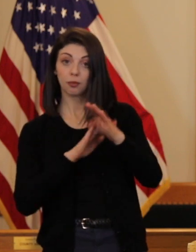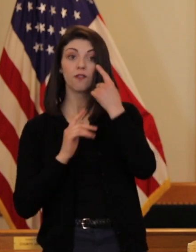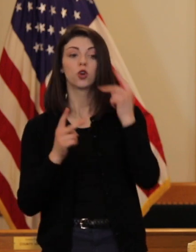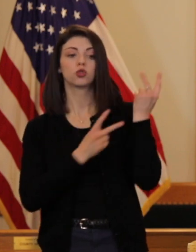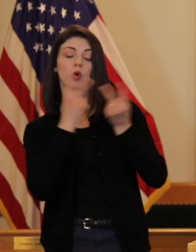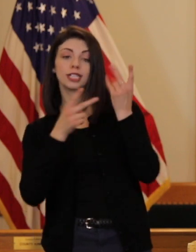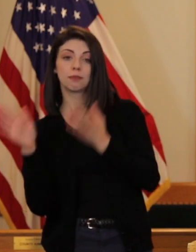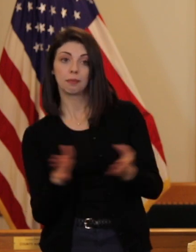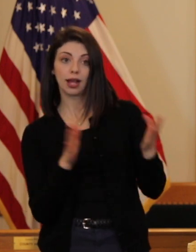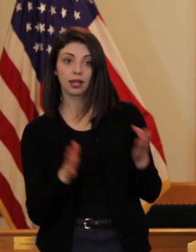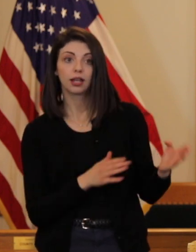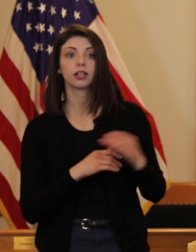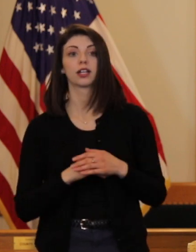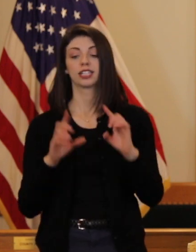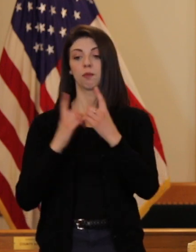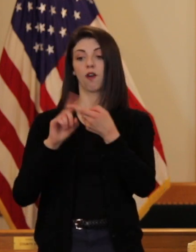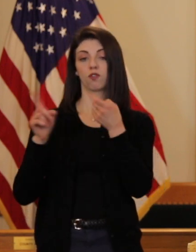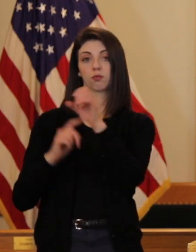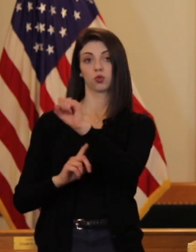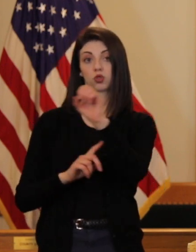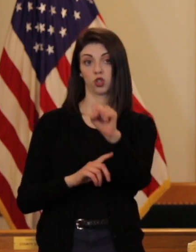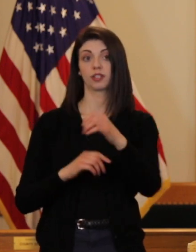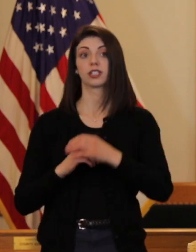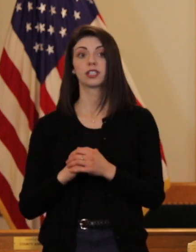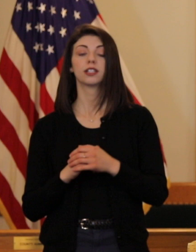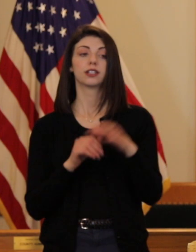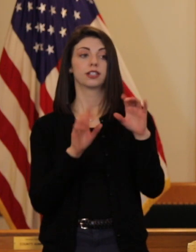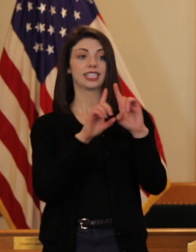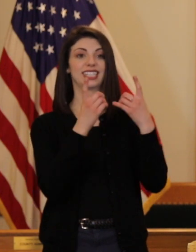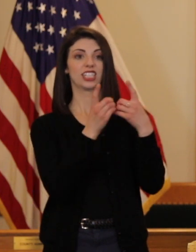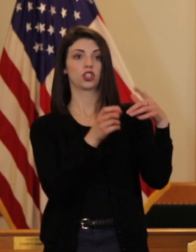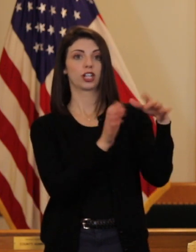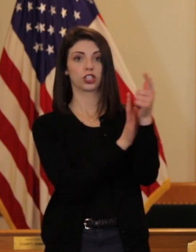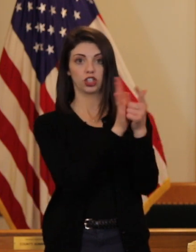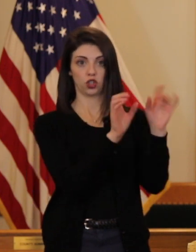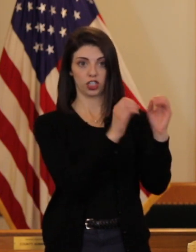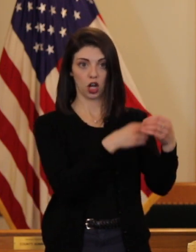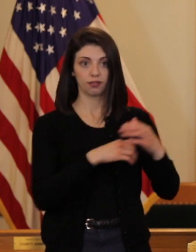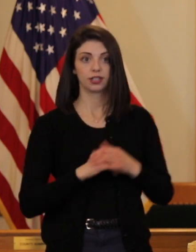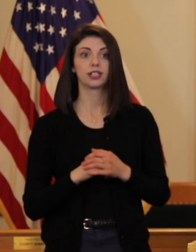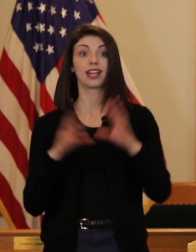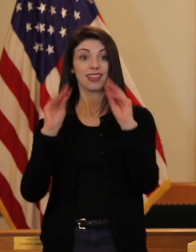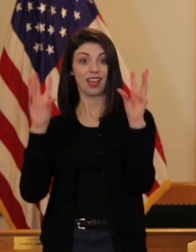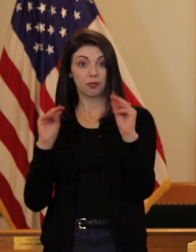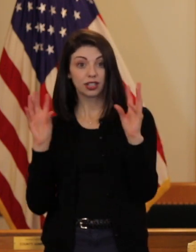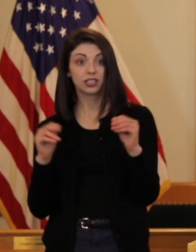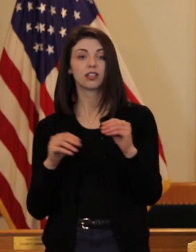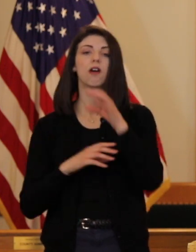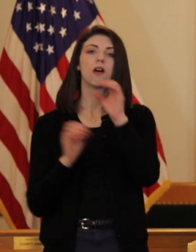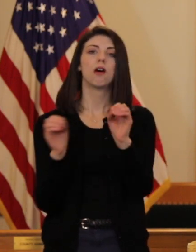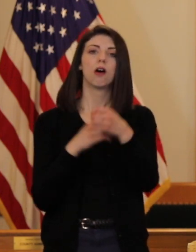Planning, Department of Social Services, District Attorney's Office, Mentor Ambulance, Office for the